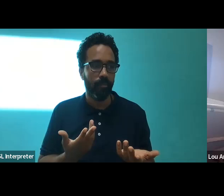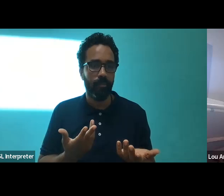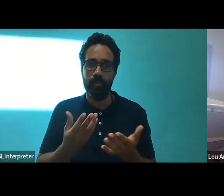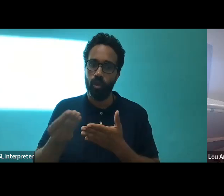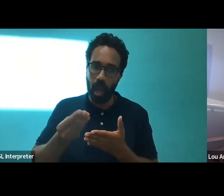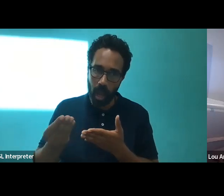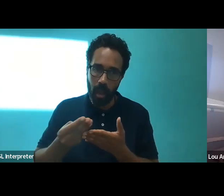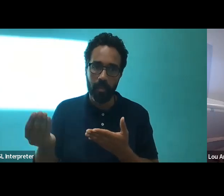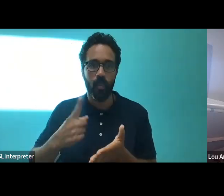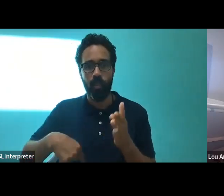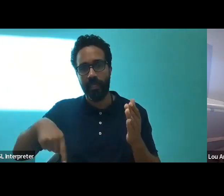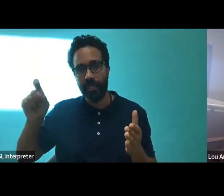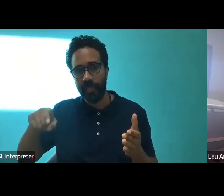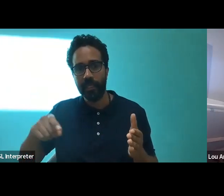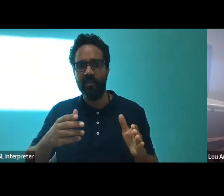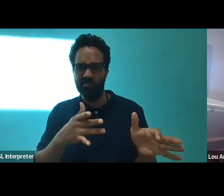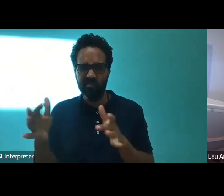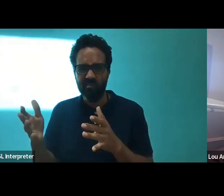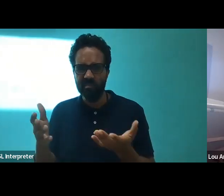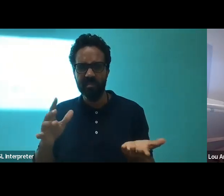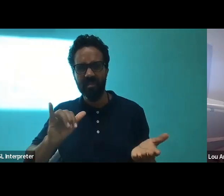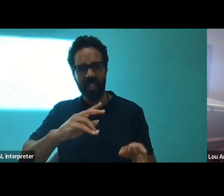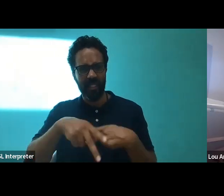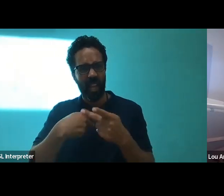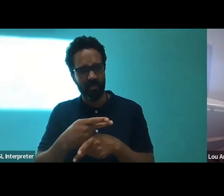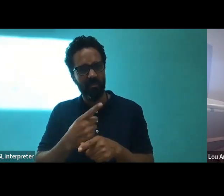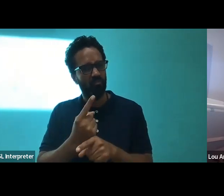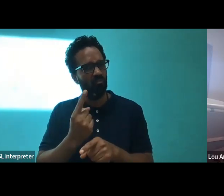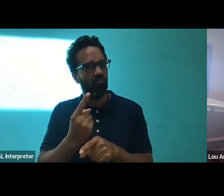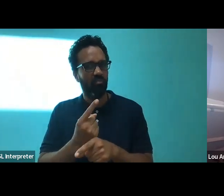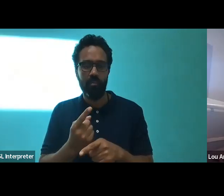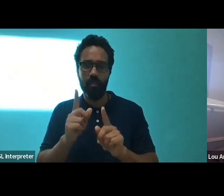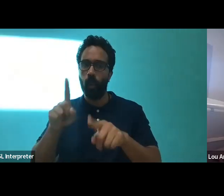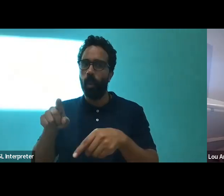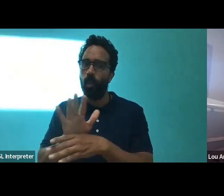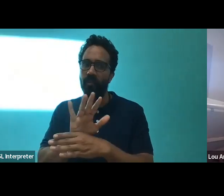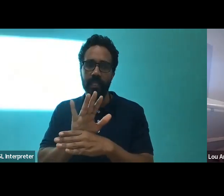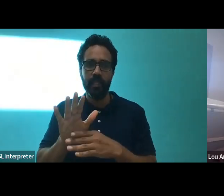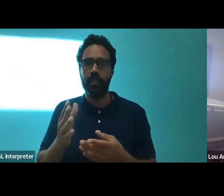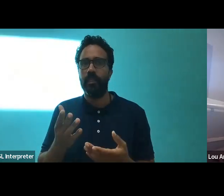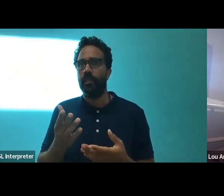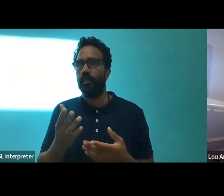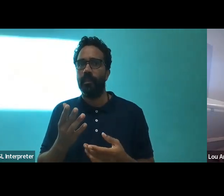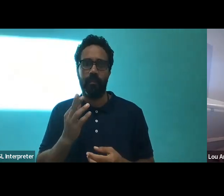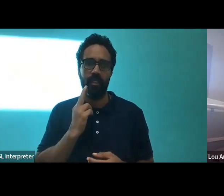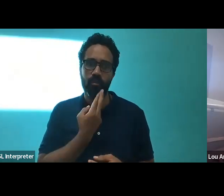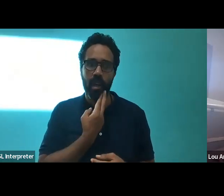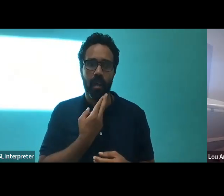shopping for their needs or that, but to be able to go to a movie or to a restaurant and